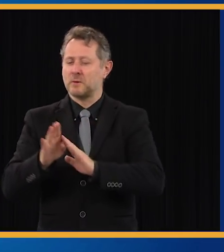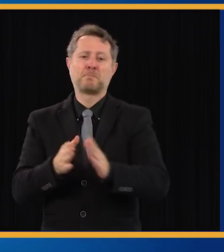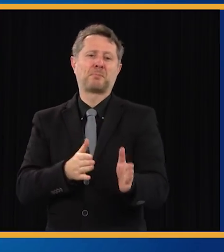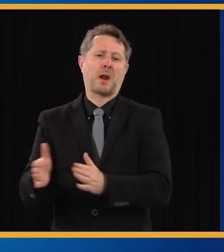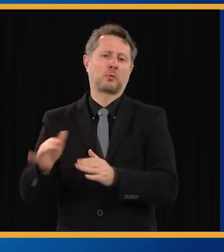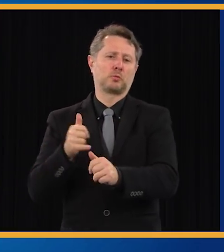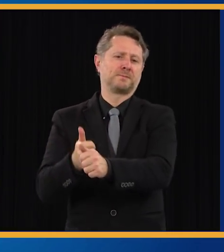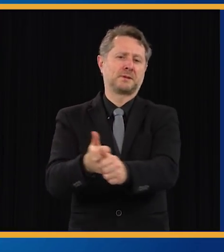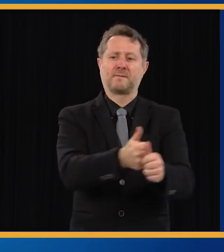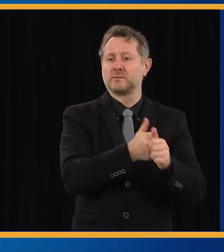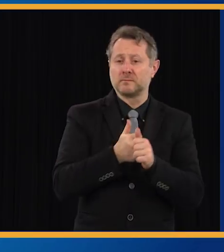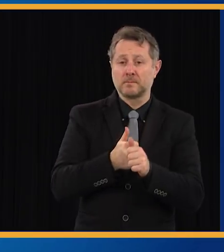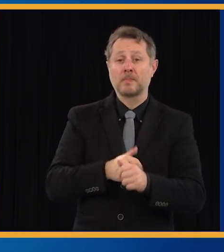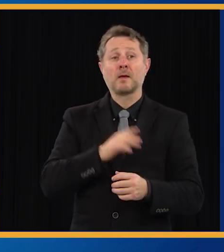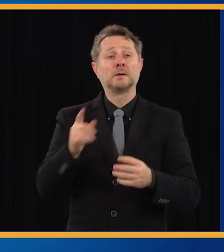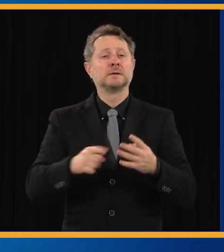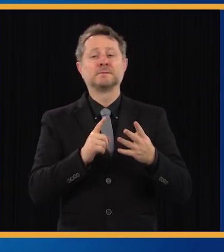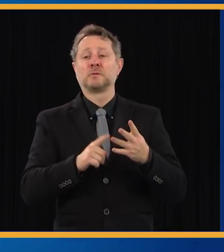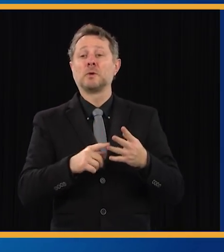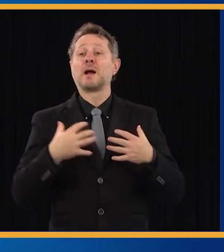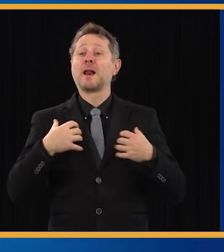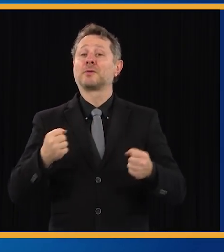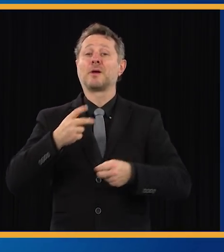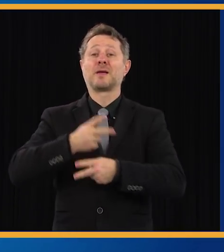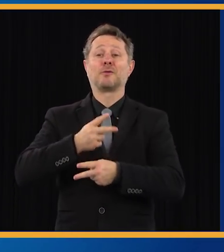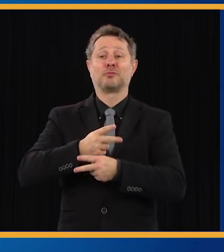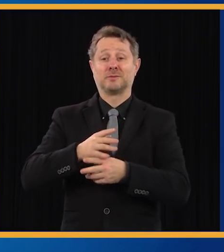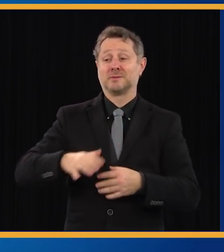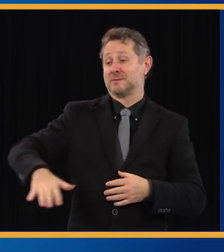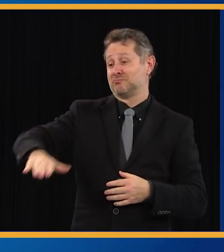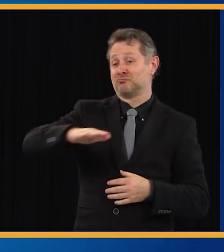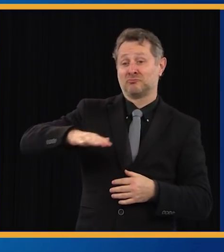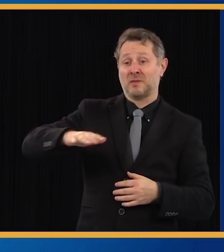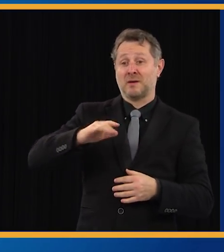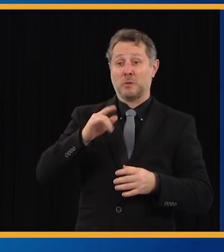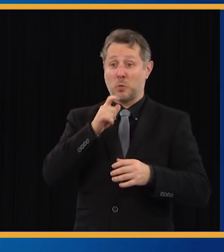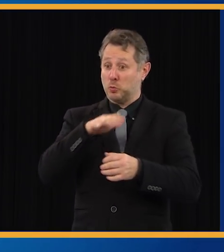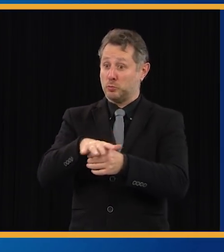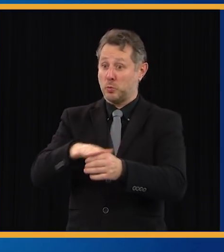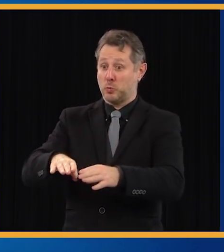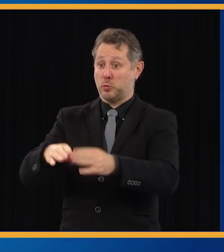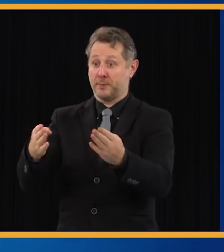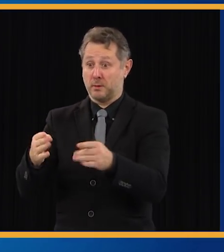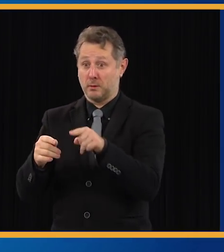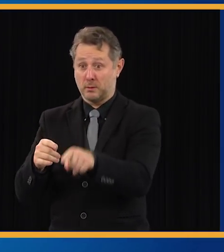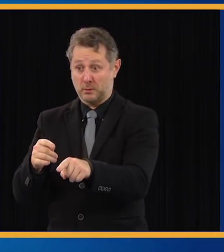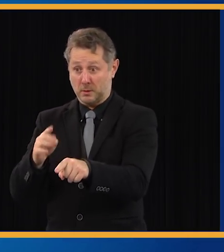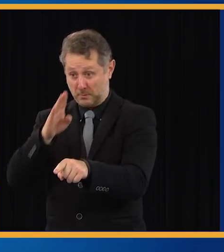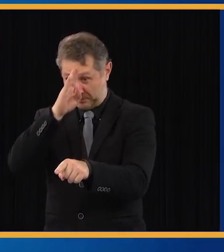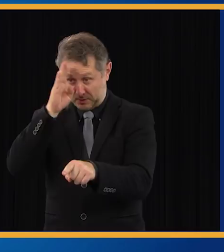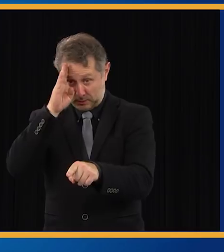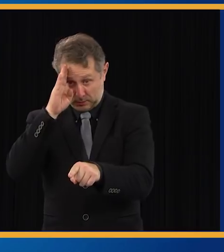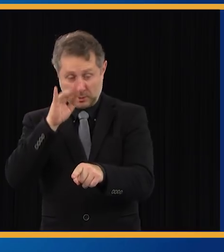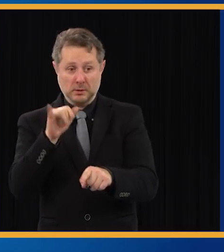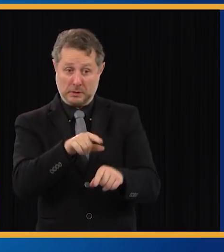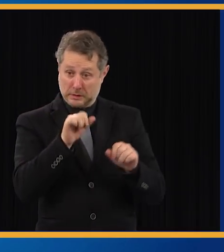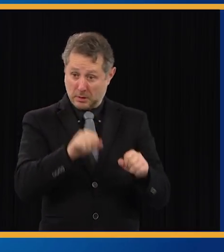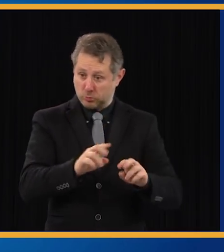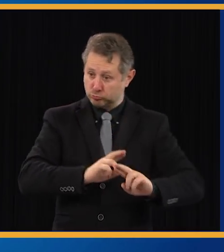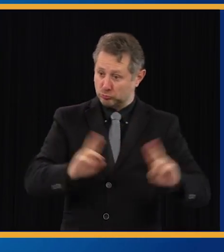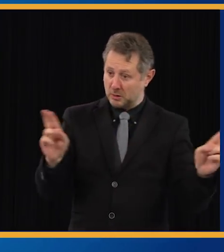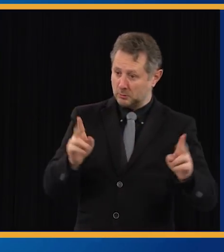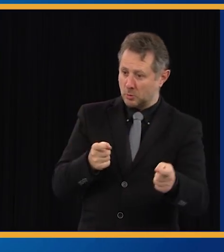capacity. You want to reopen a region. What is the healthcare capacity in that region? How